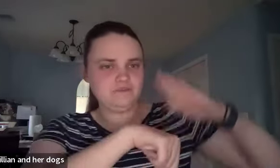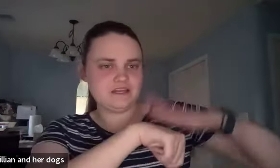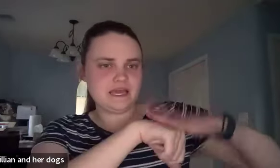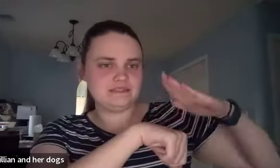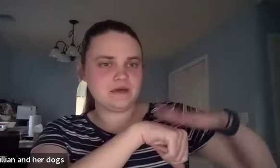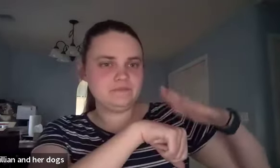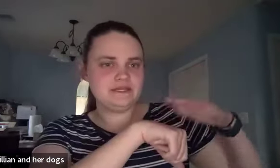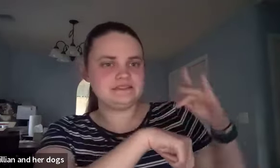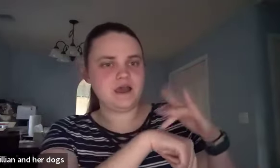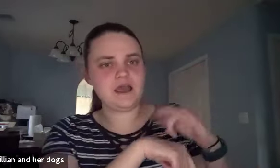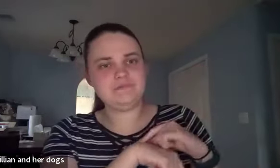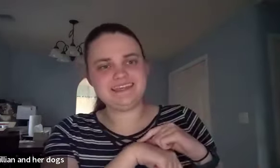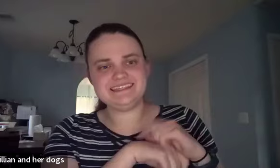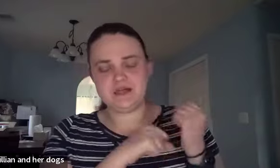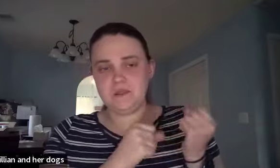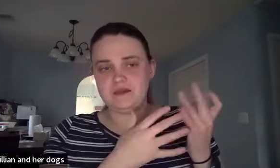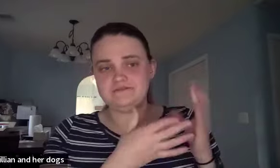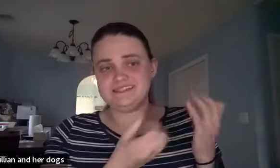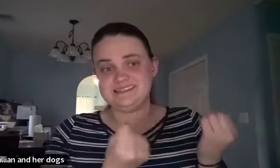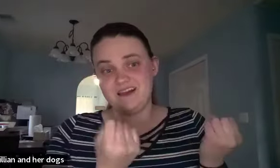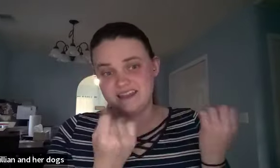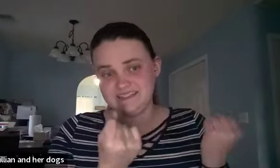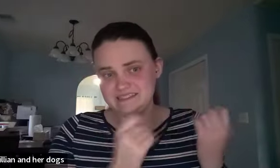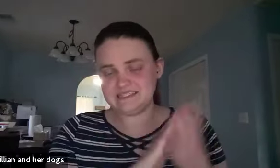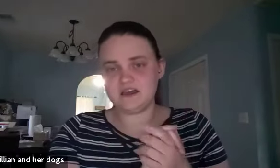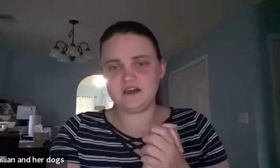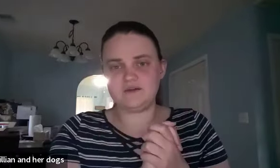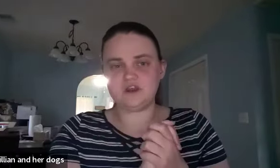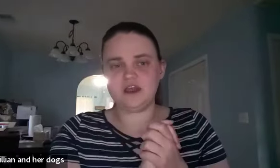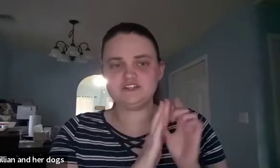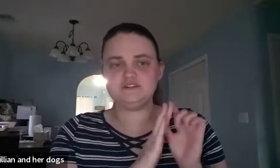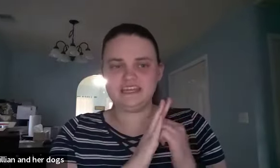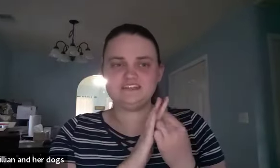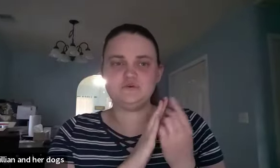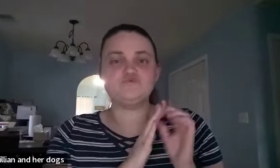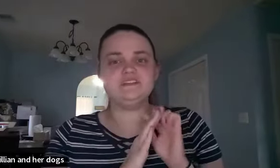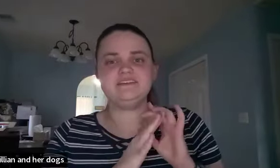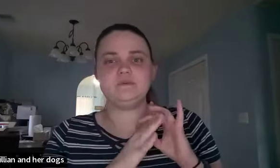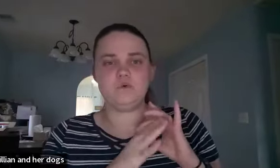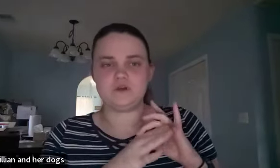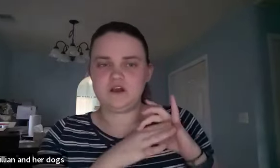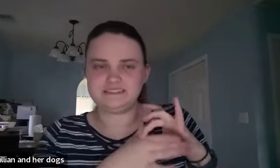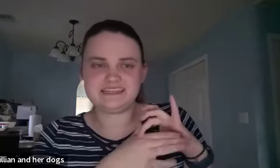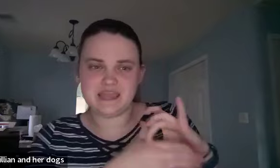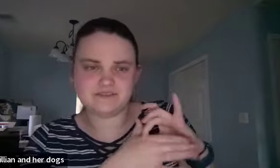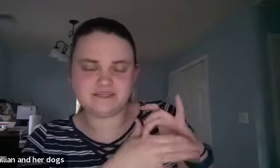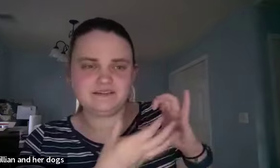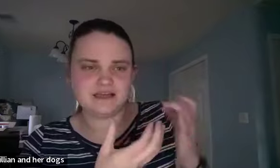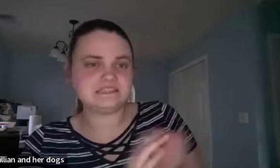give you guys a heads up. Time is a lot of signs. We're kind of starting to get into the more content heavy